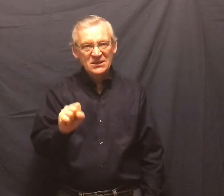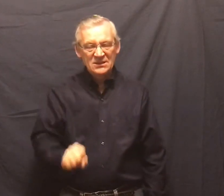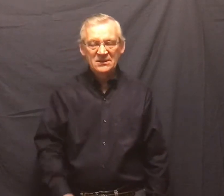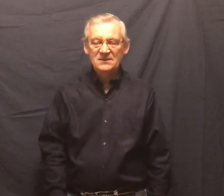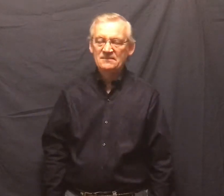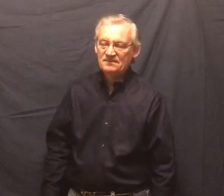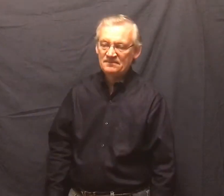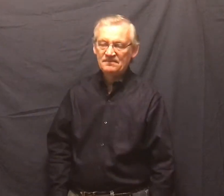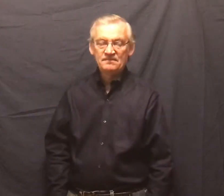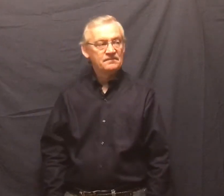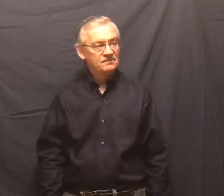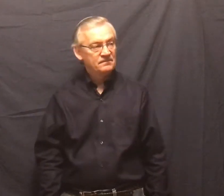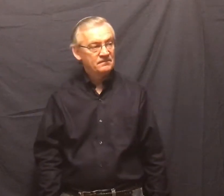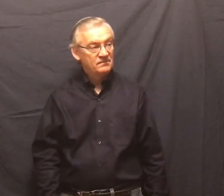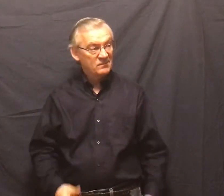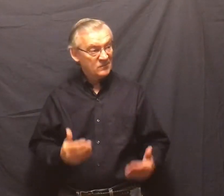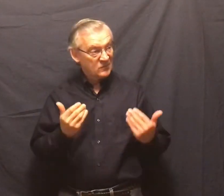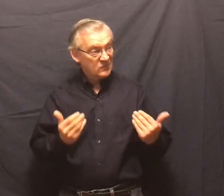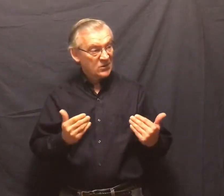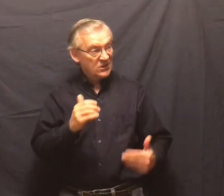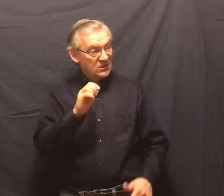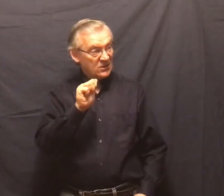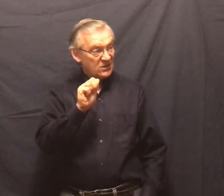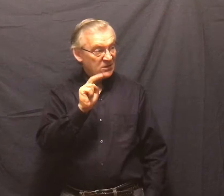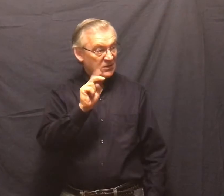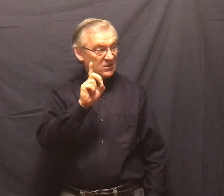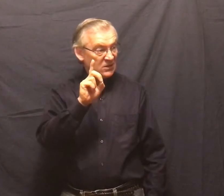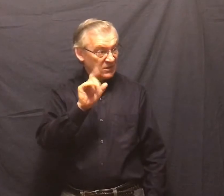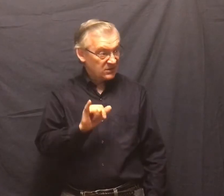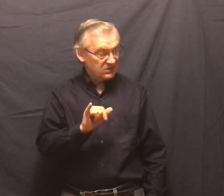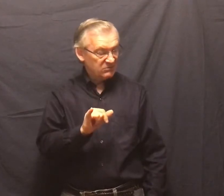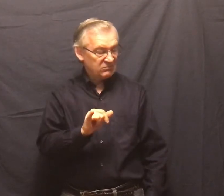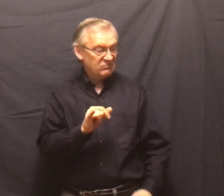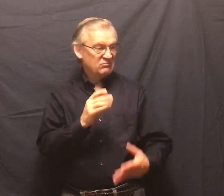"Andy's in San Quentin right now on account of a tart," said George.